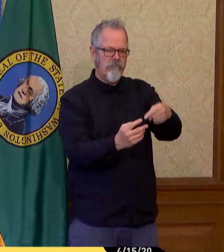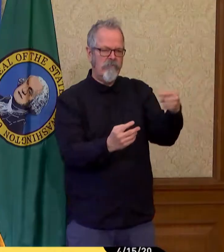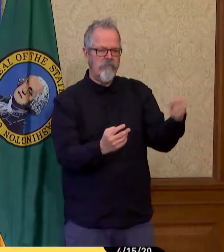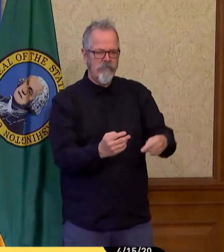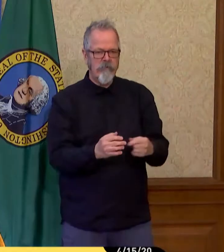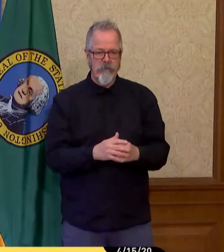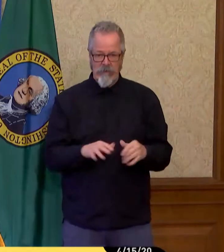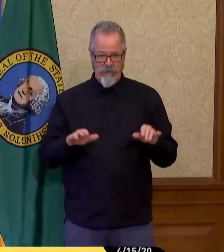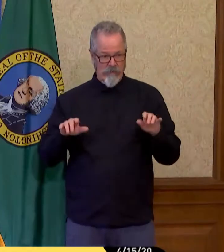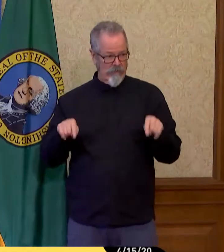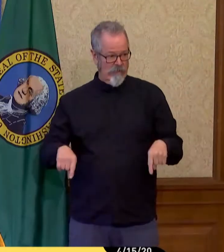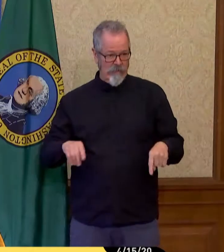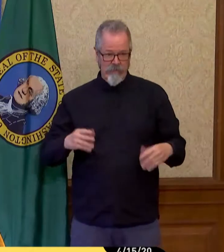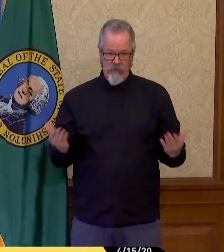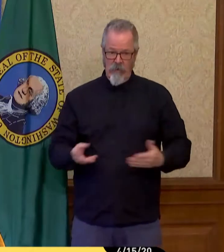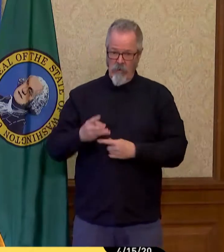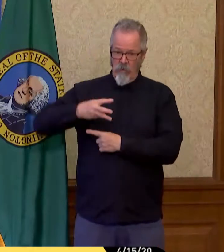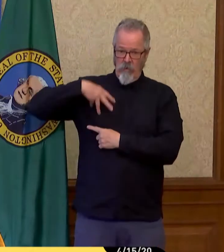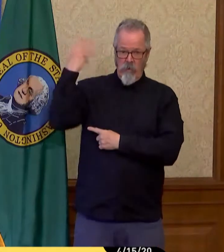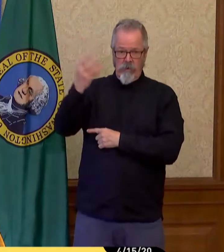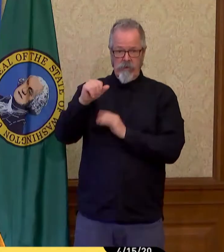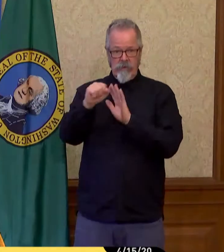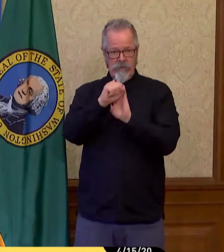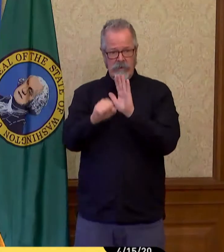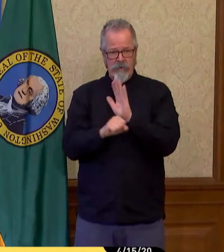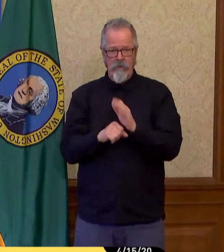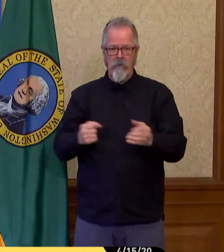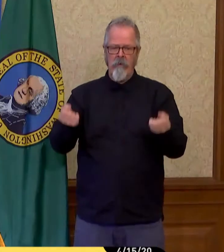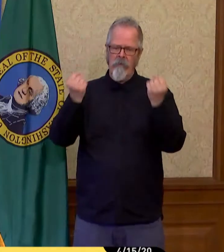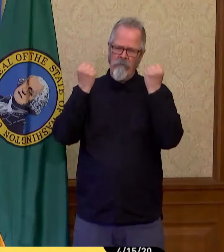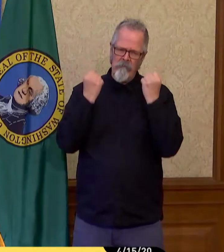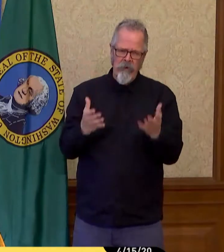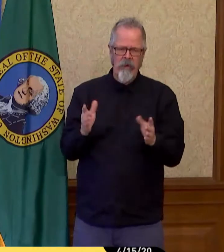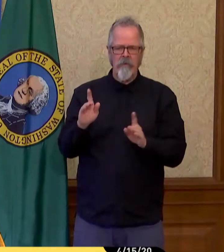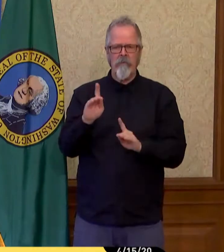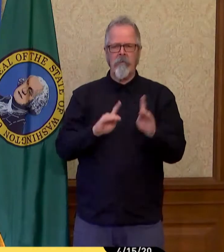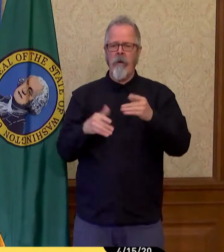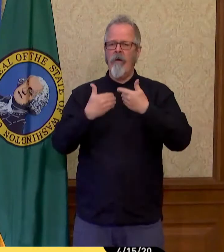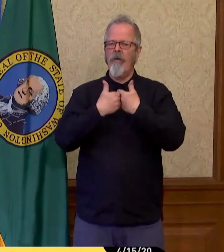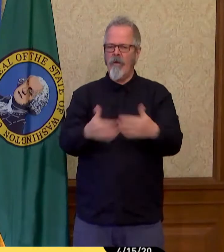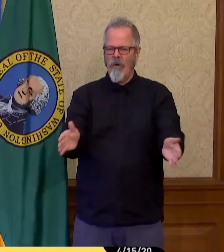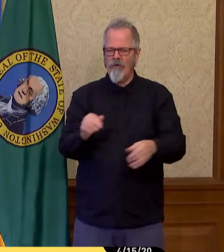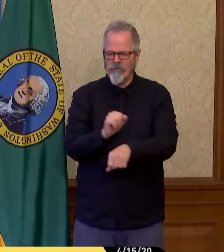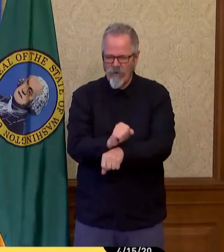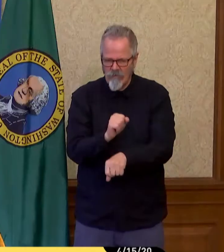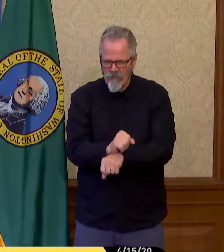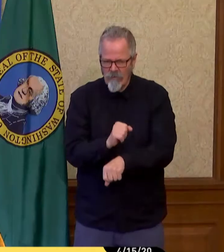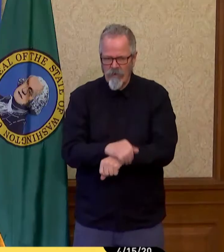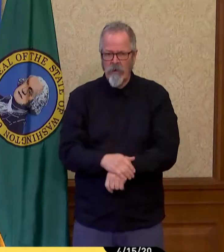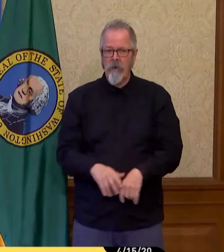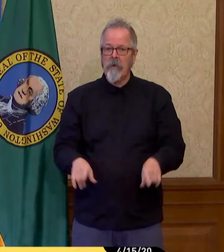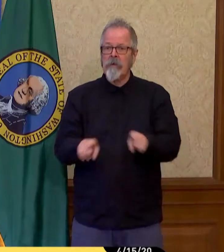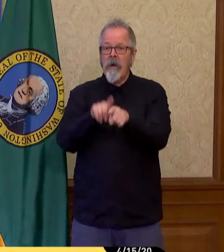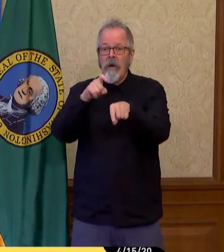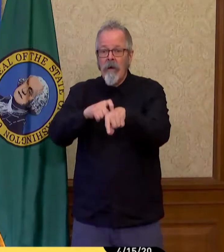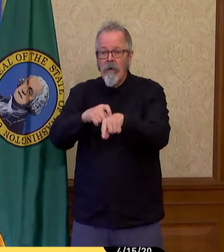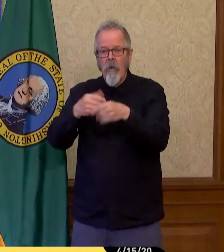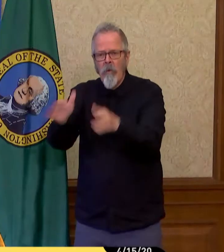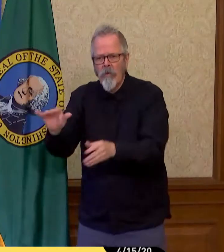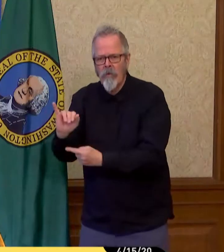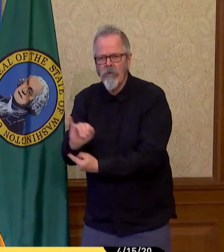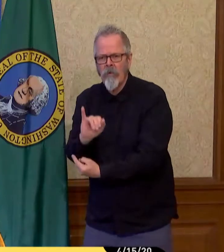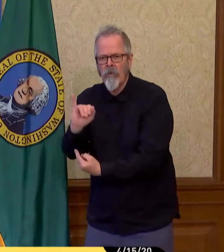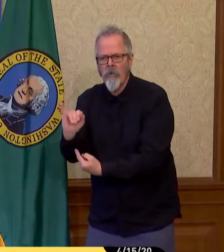health insurance. And I want those folks to know that we care about you in this situation. We're glad that we have health care reform